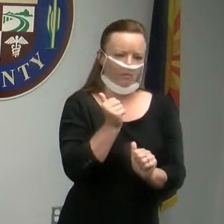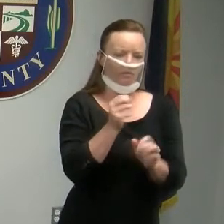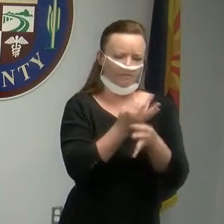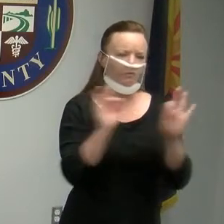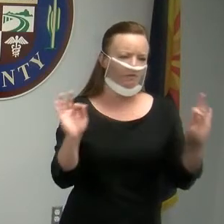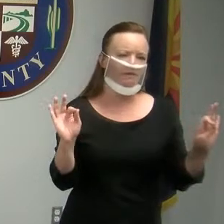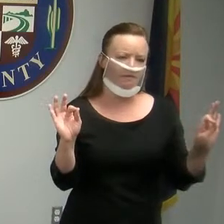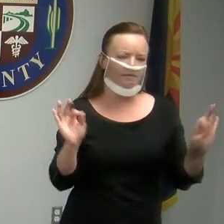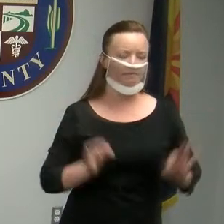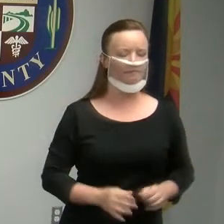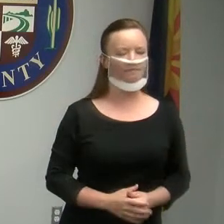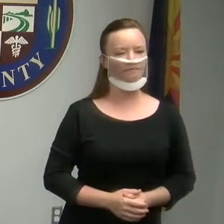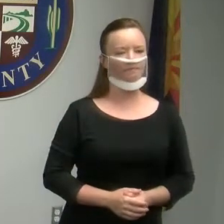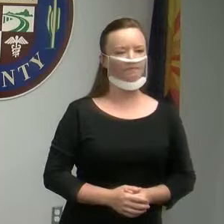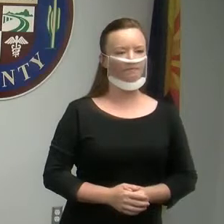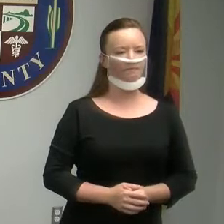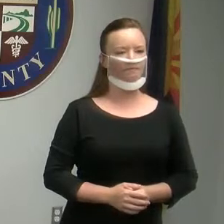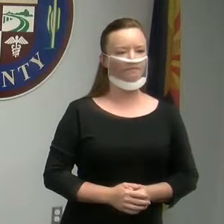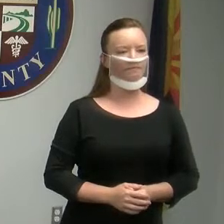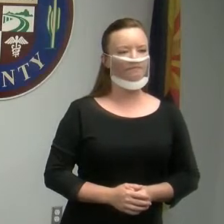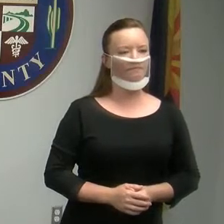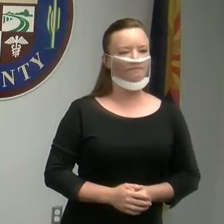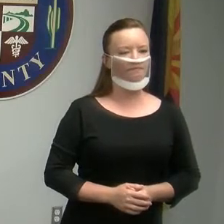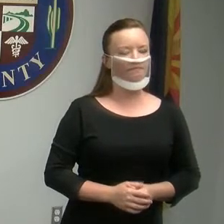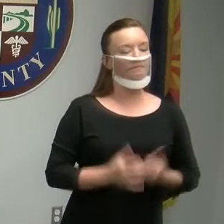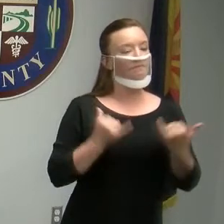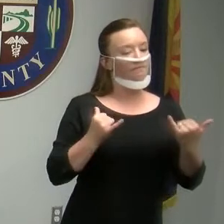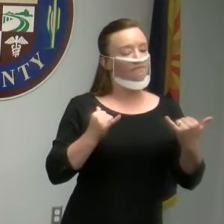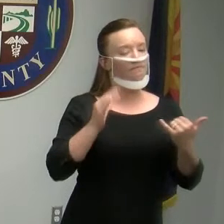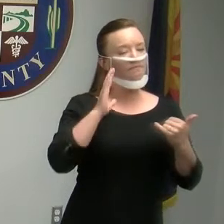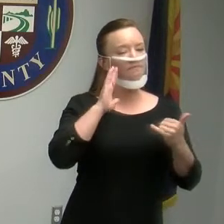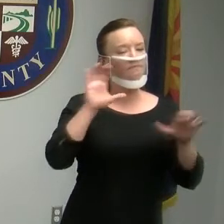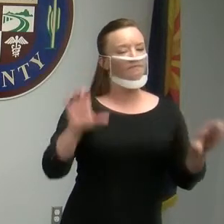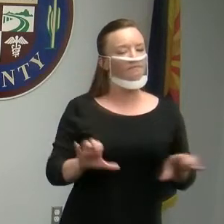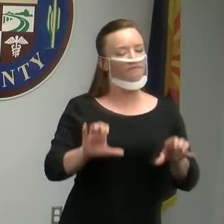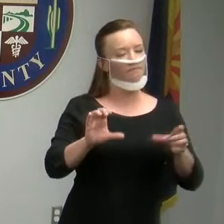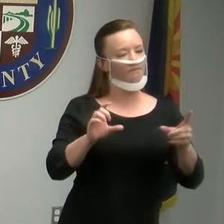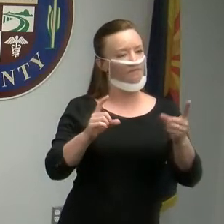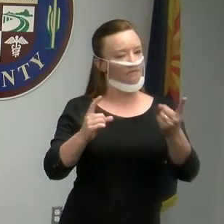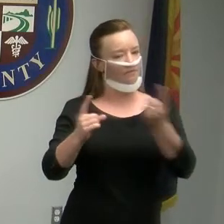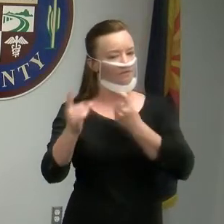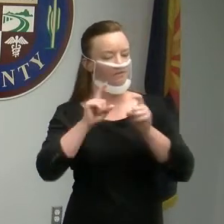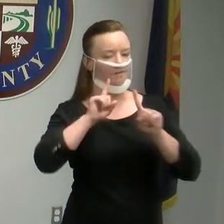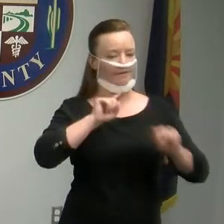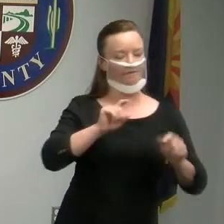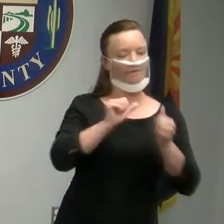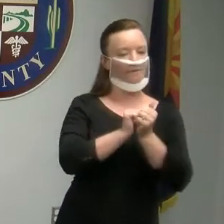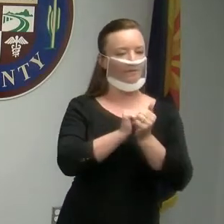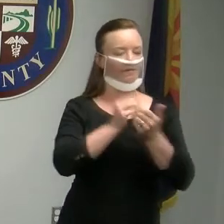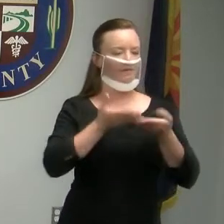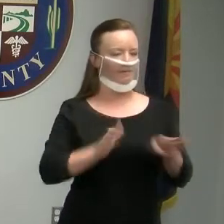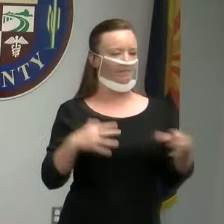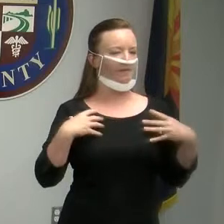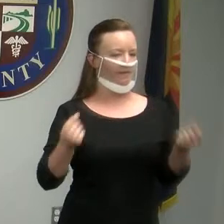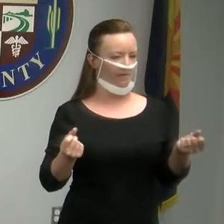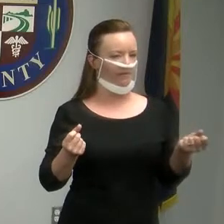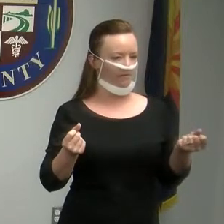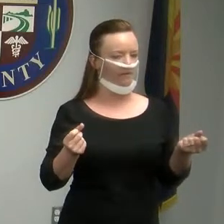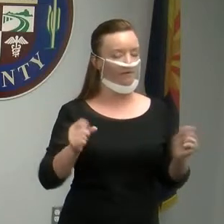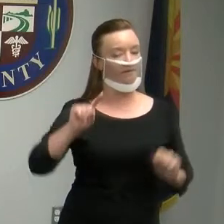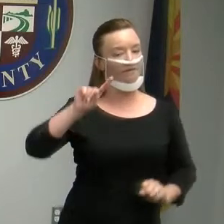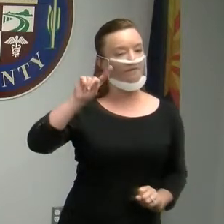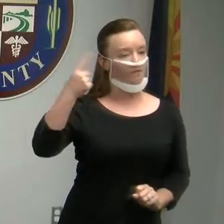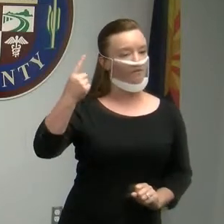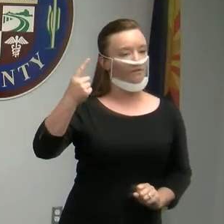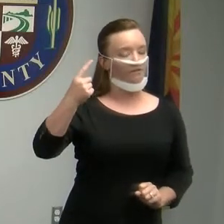important communities. So we're going to go to a question and answer period now with public health, but at first we're going